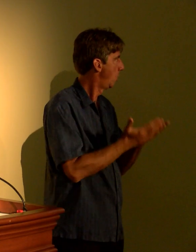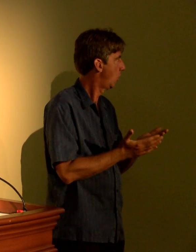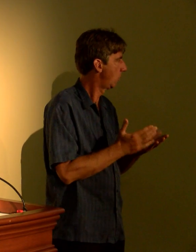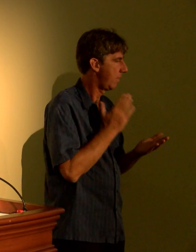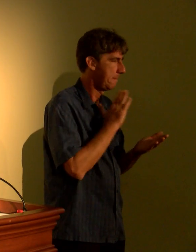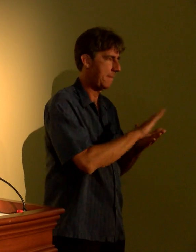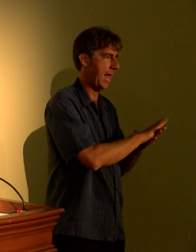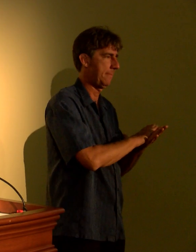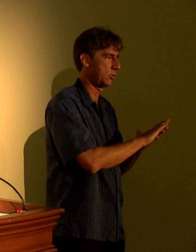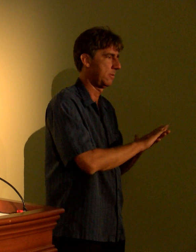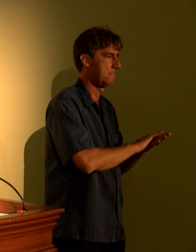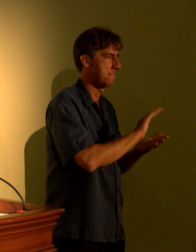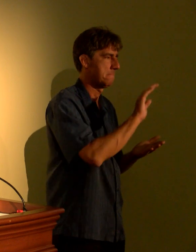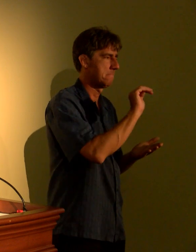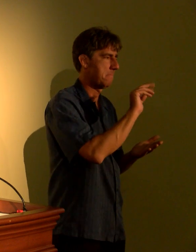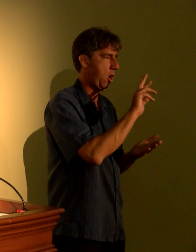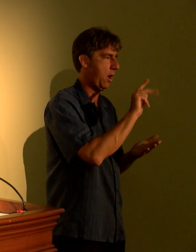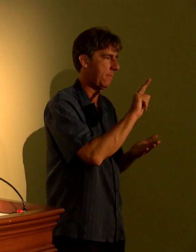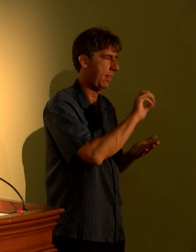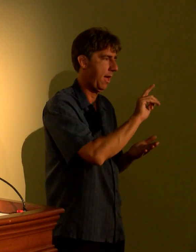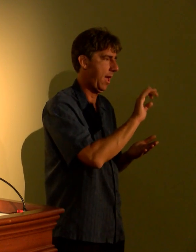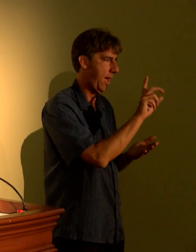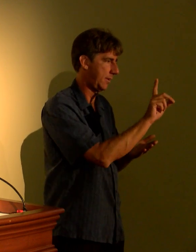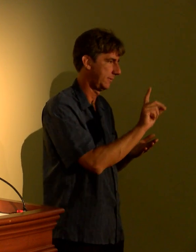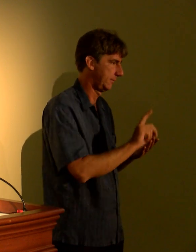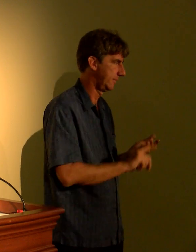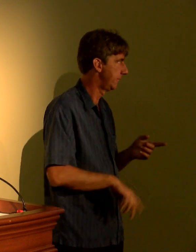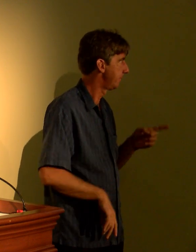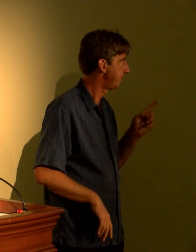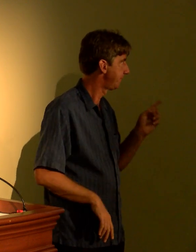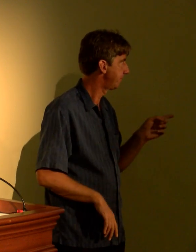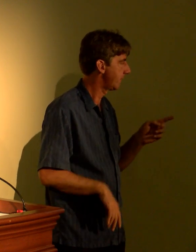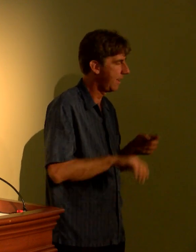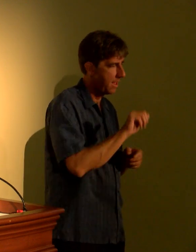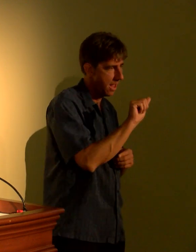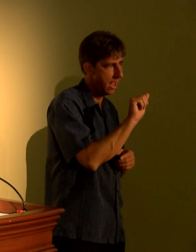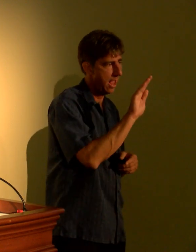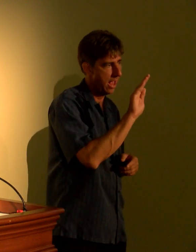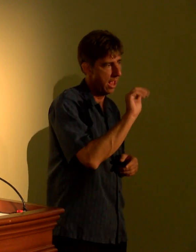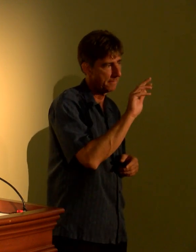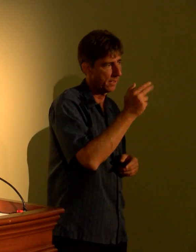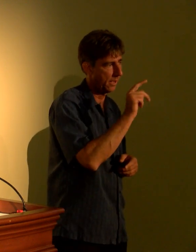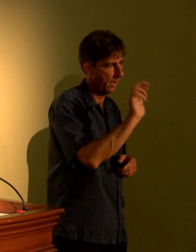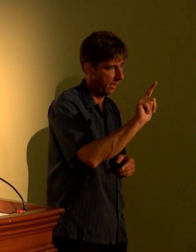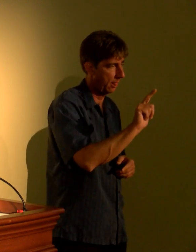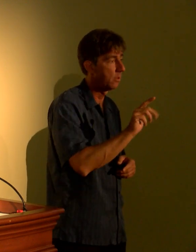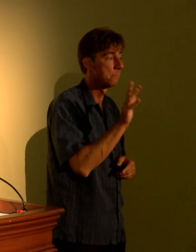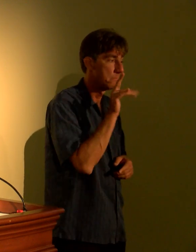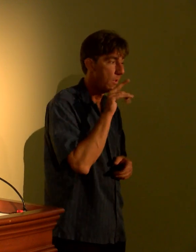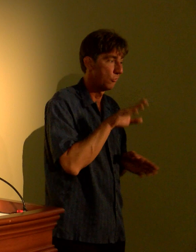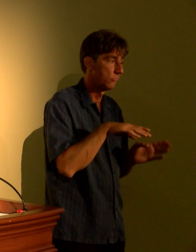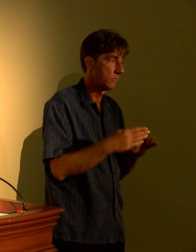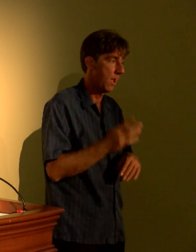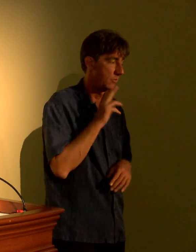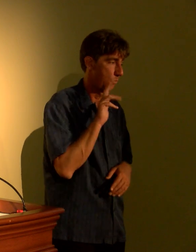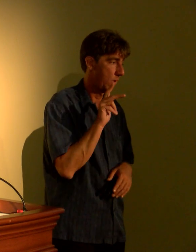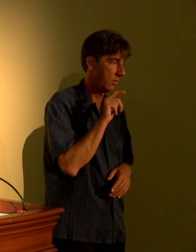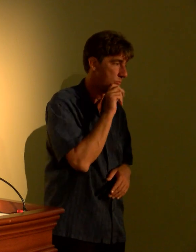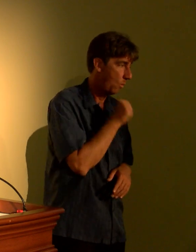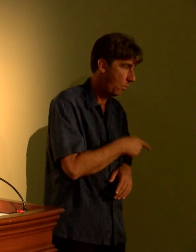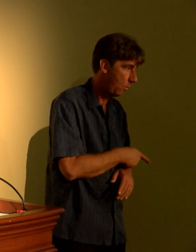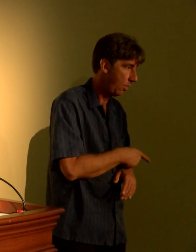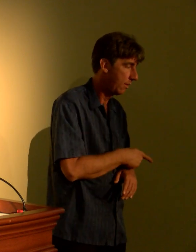Abigail, the subject of this portrait, or Abigail, her mother, died at the age of 23, and